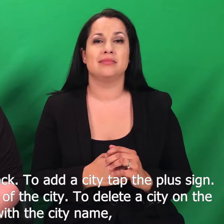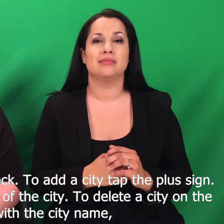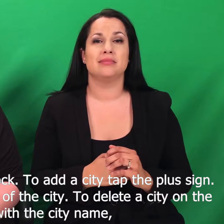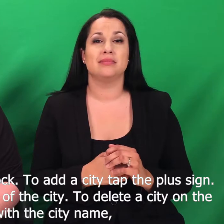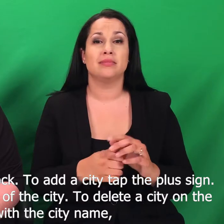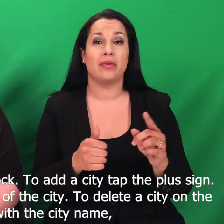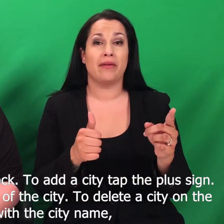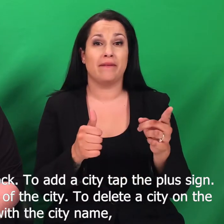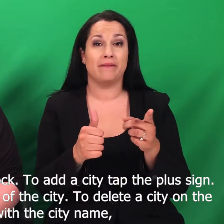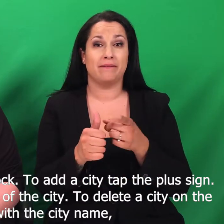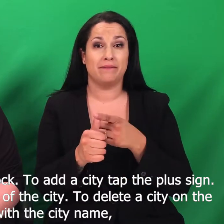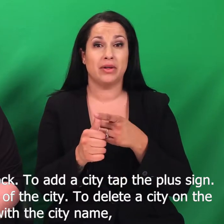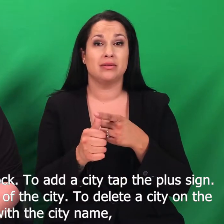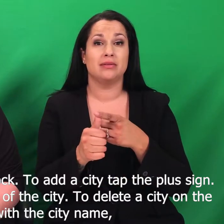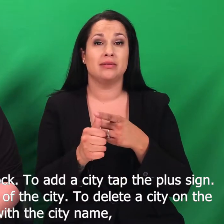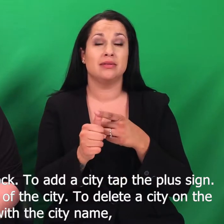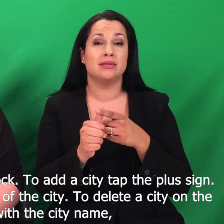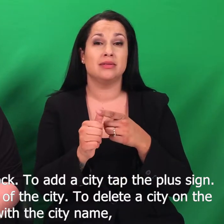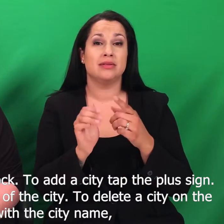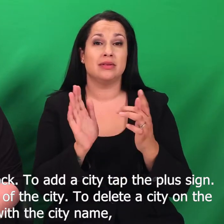First, tap World Clock.